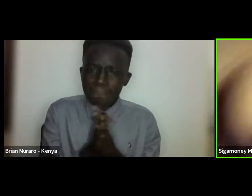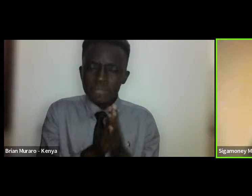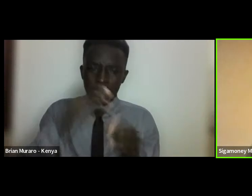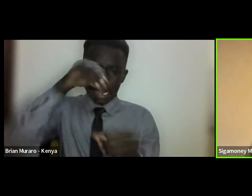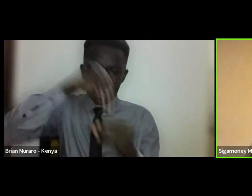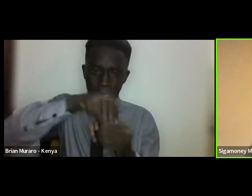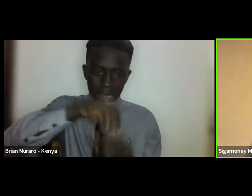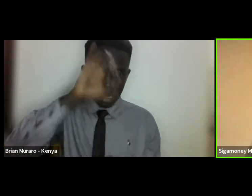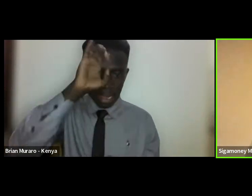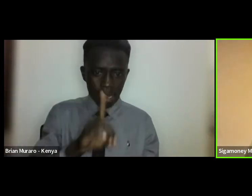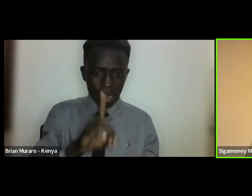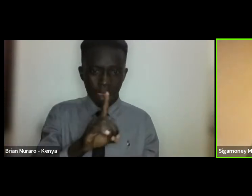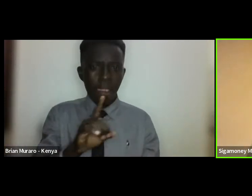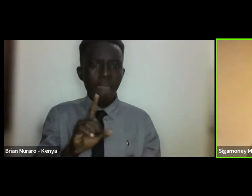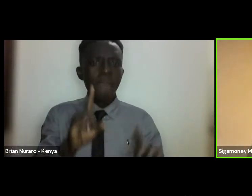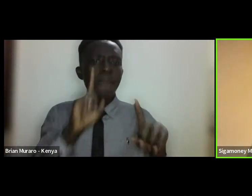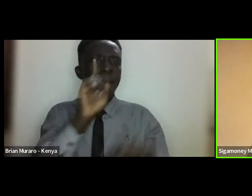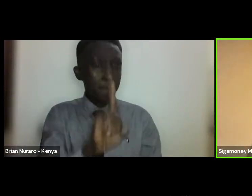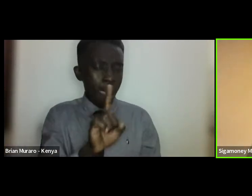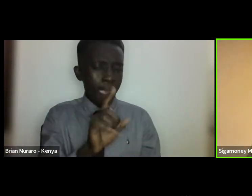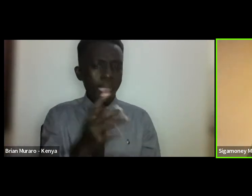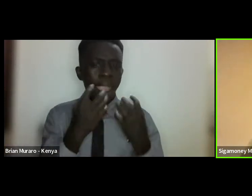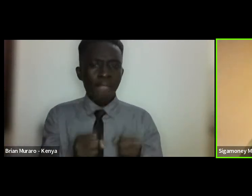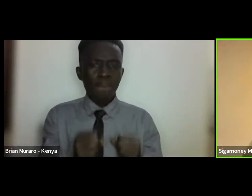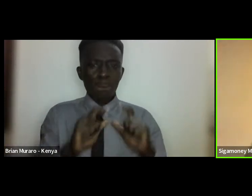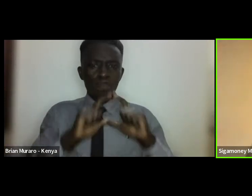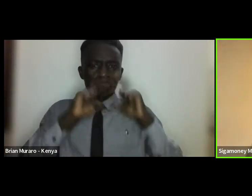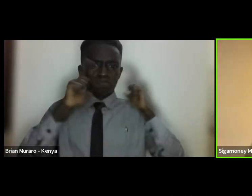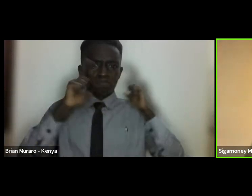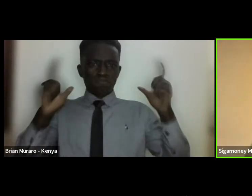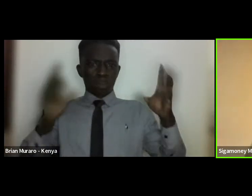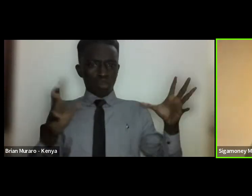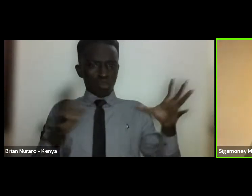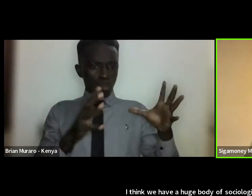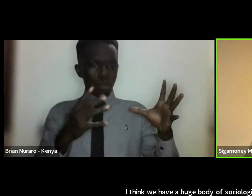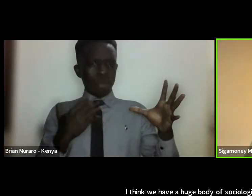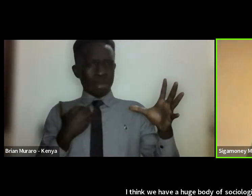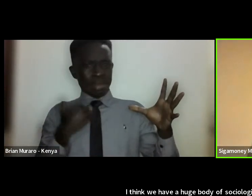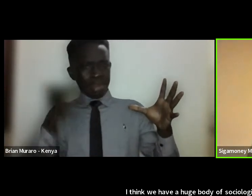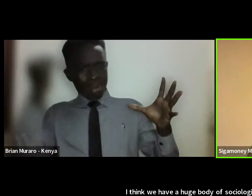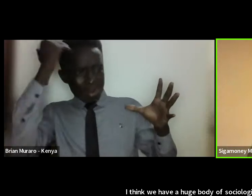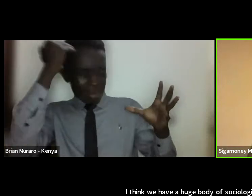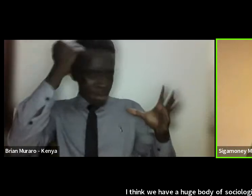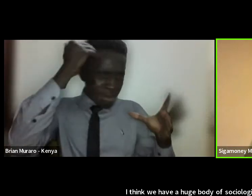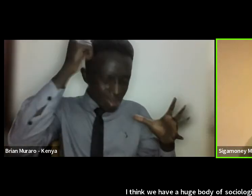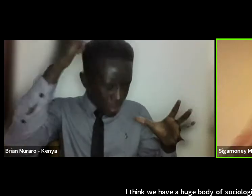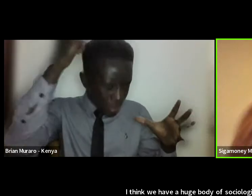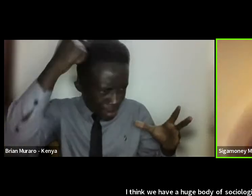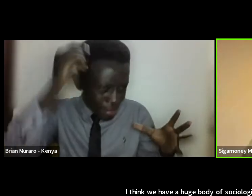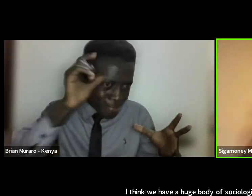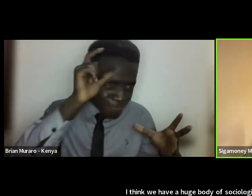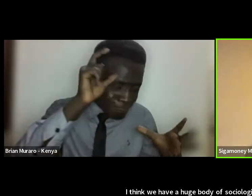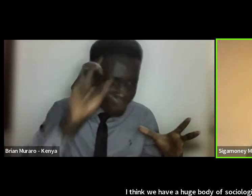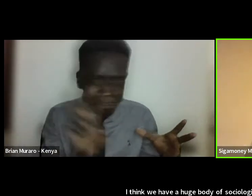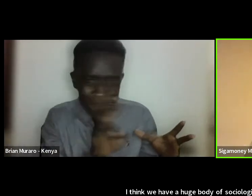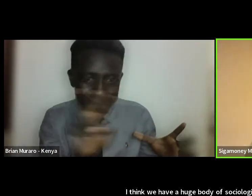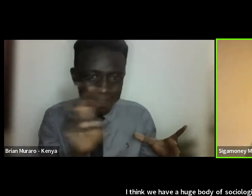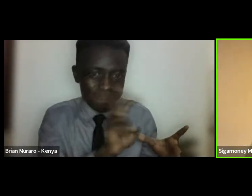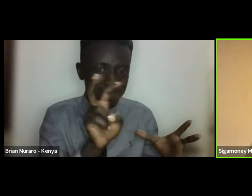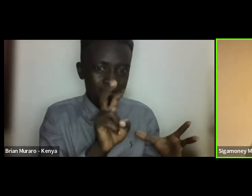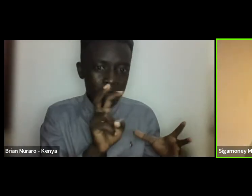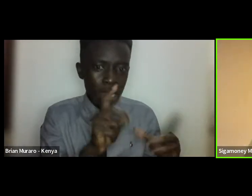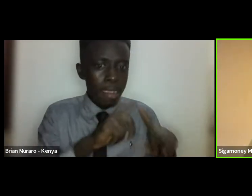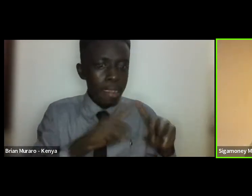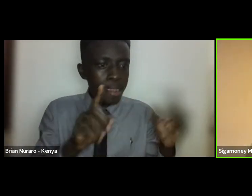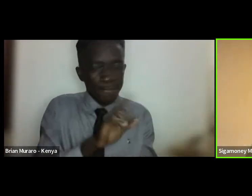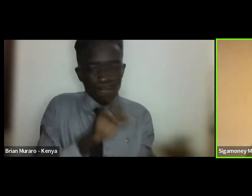of sociological knowledge on inclusive education, but it hasn't been translated into a pedagogy. So I'm asking those questions. Now, how